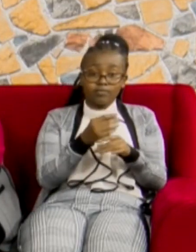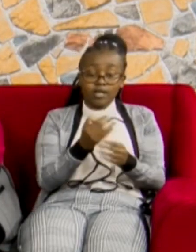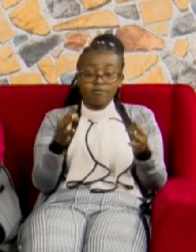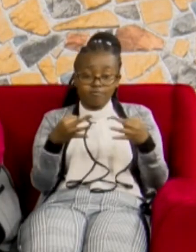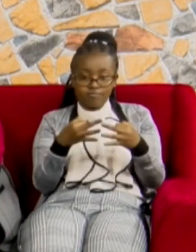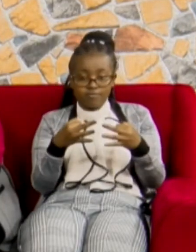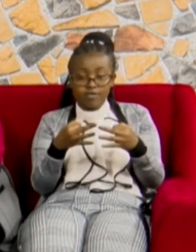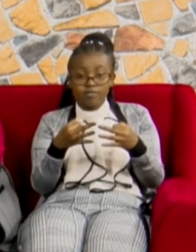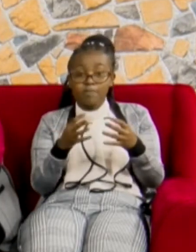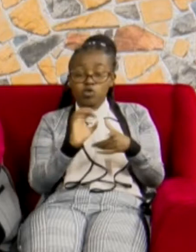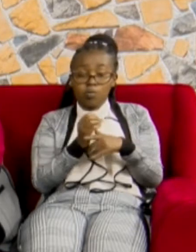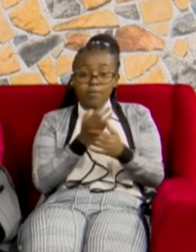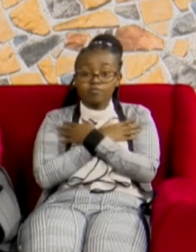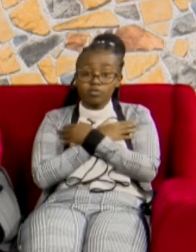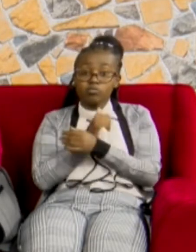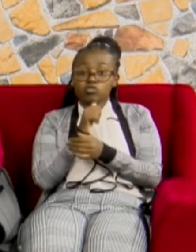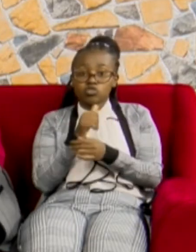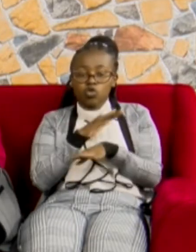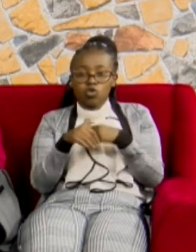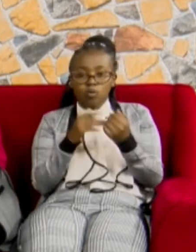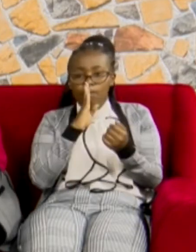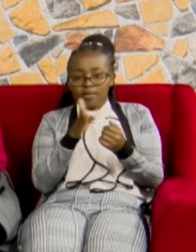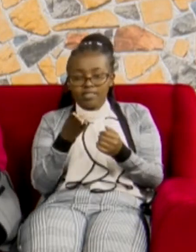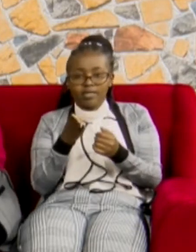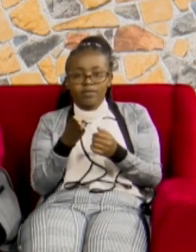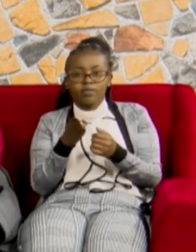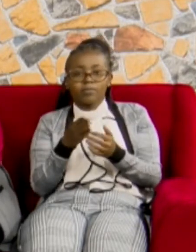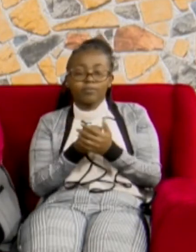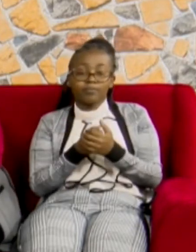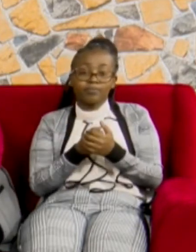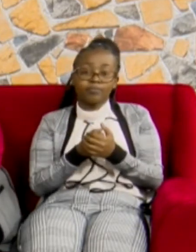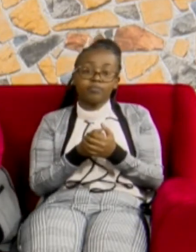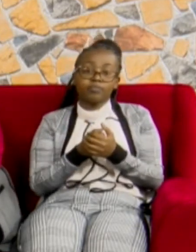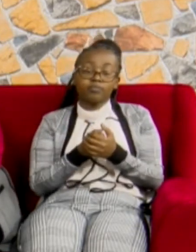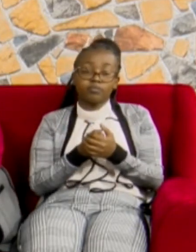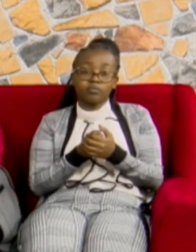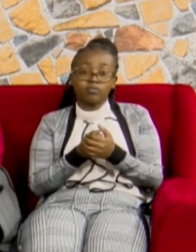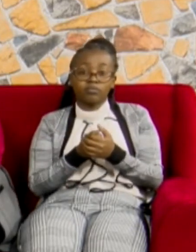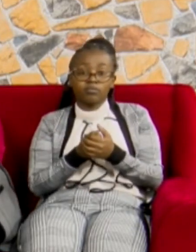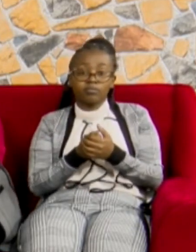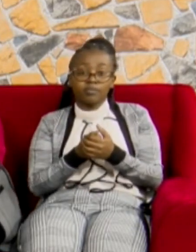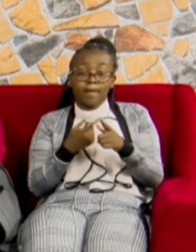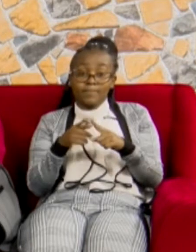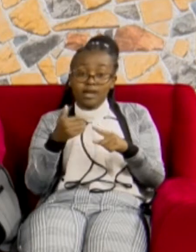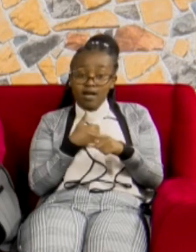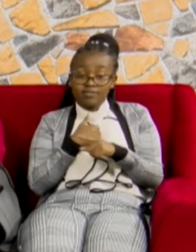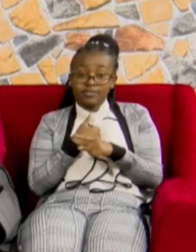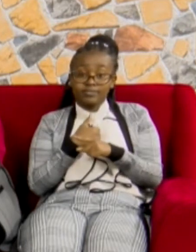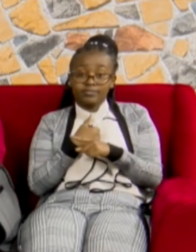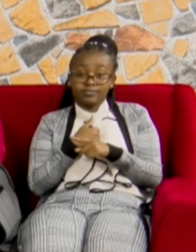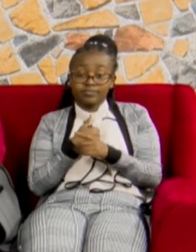supportive. We don't all have to be popular, because then we all went through high school. Not everyone is a popular kid, but having